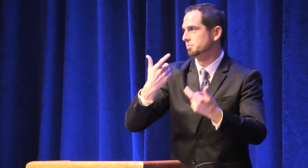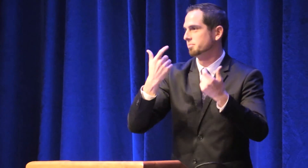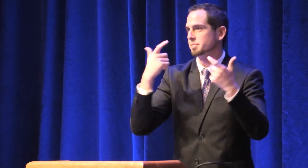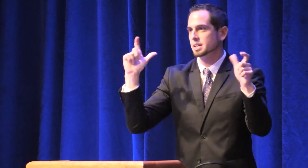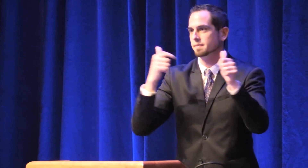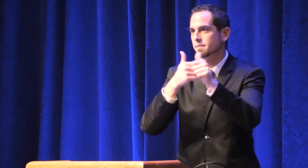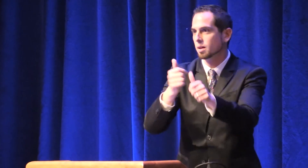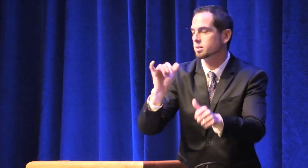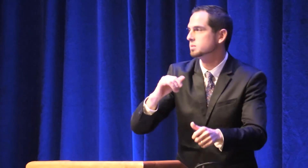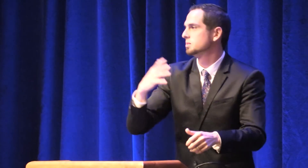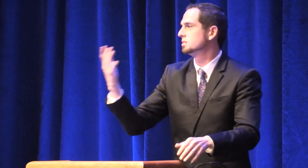in Drag,